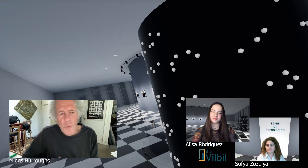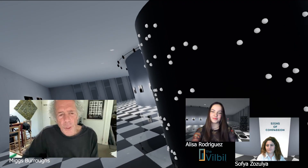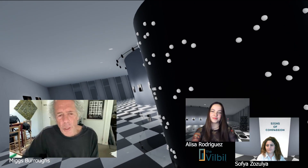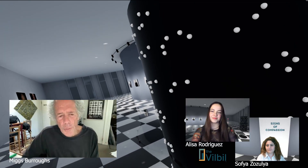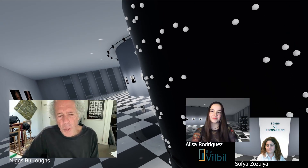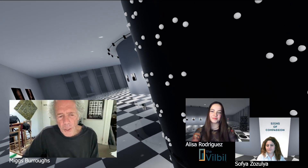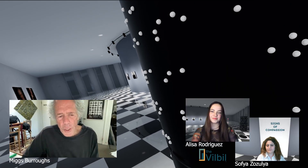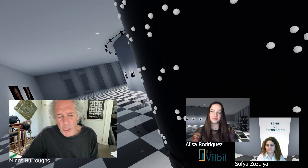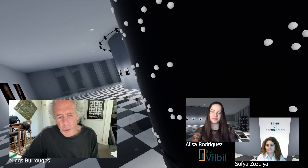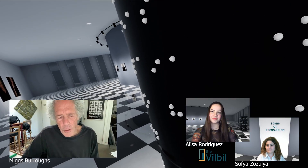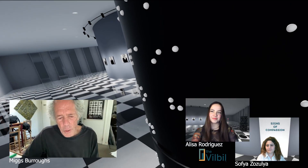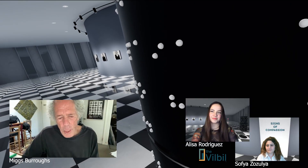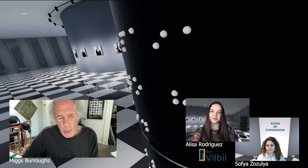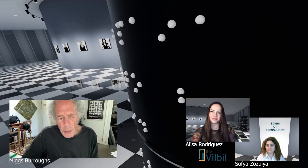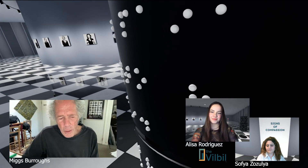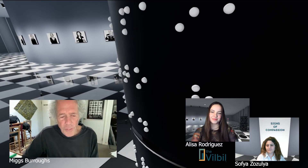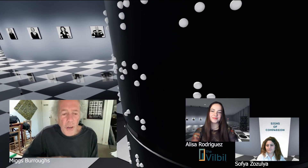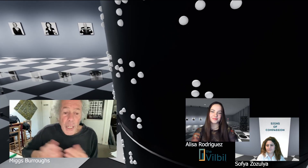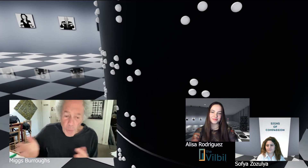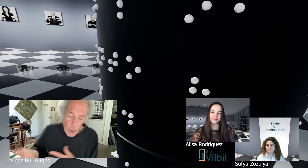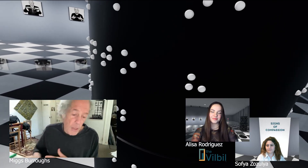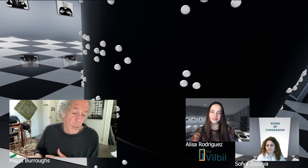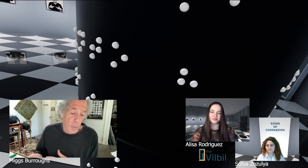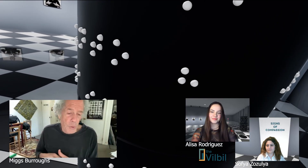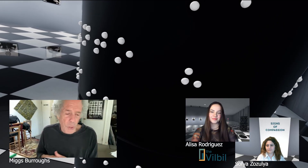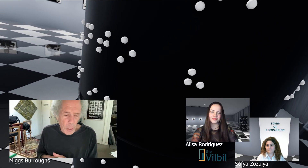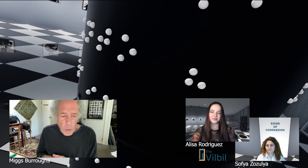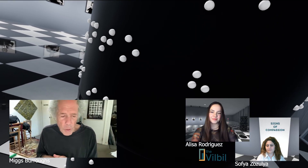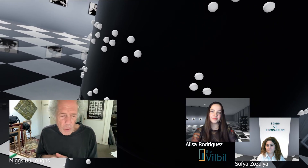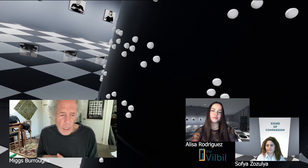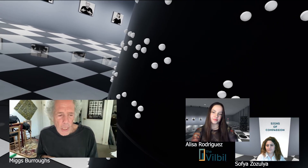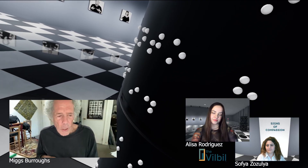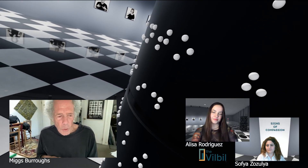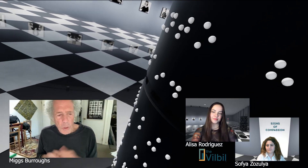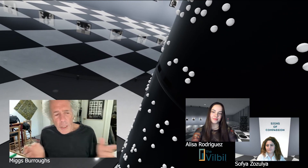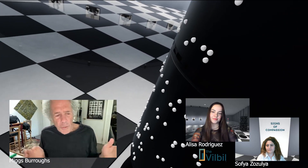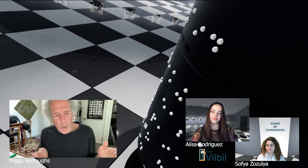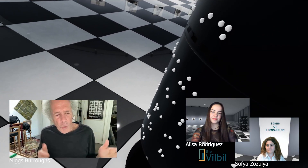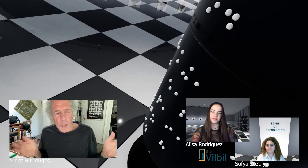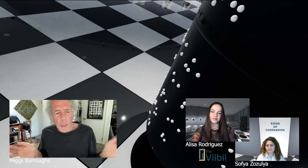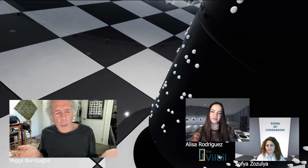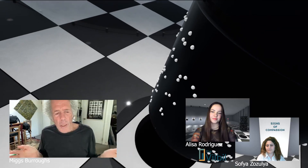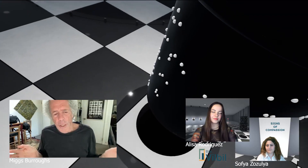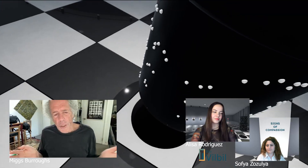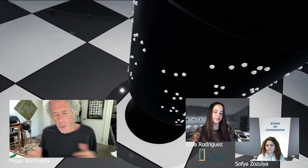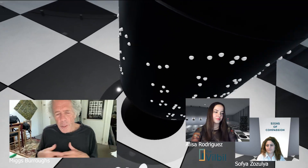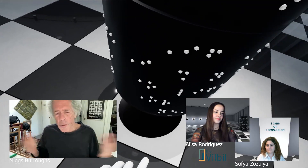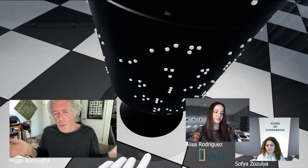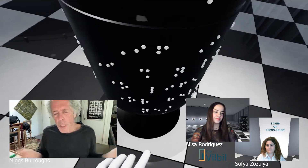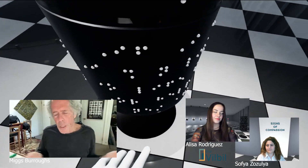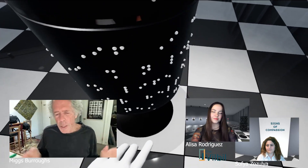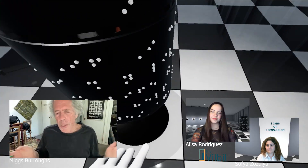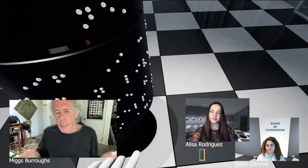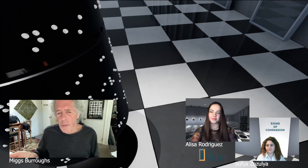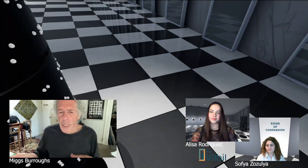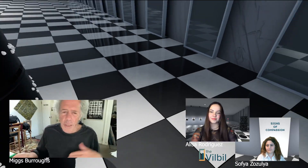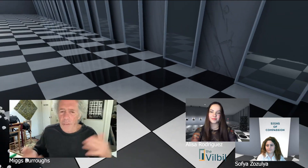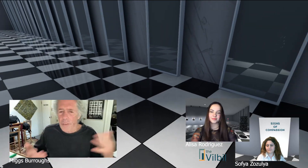with art projects or find artists. People say, "Oh, we're looking for a watercolor artist." Well, I know so many artists in town. I can find